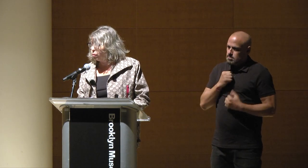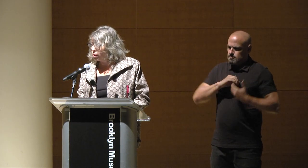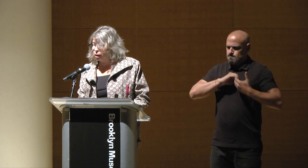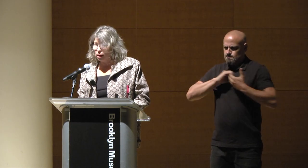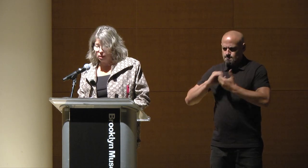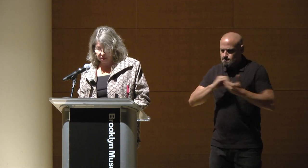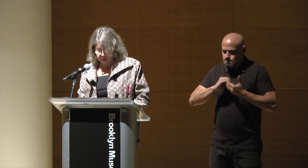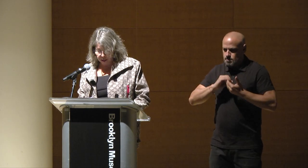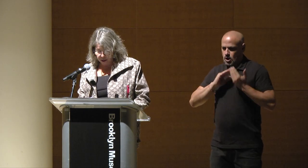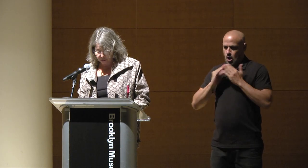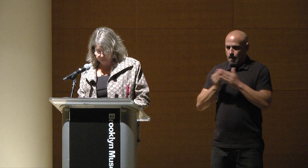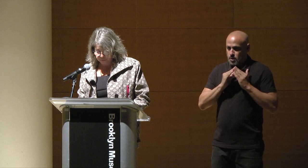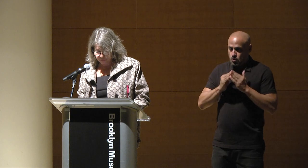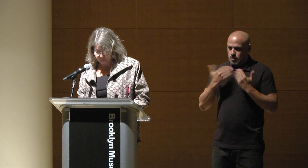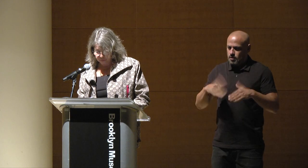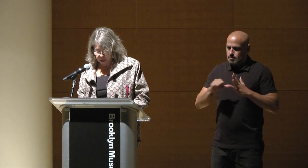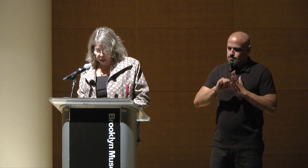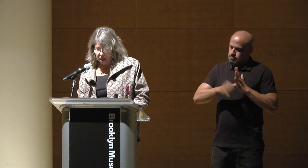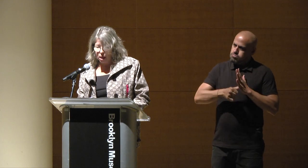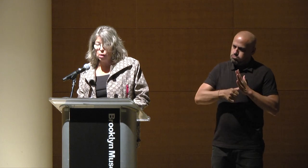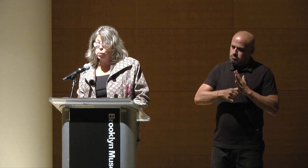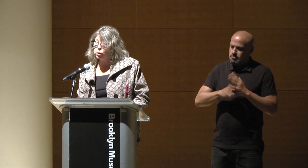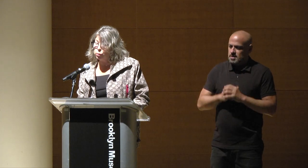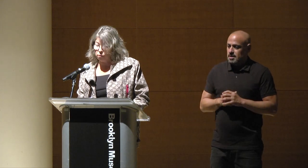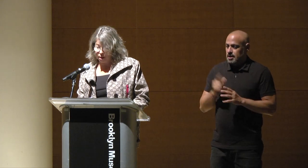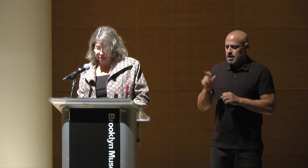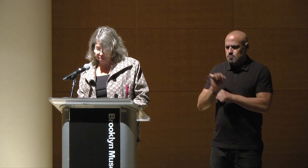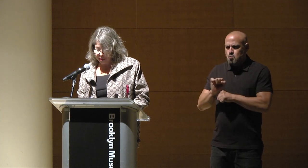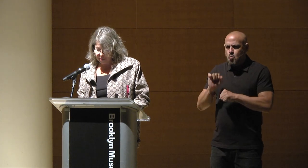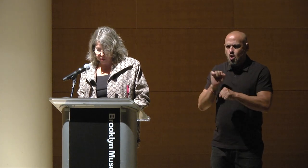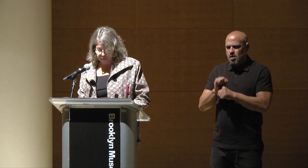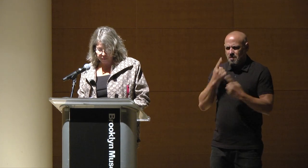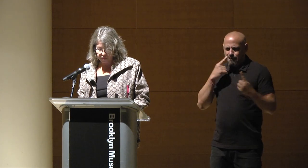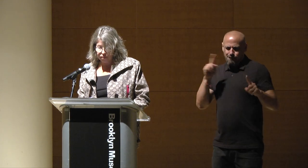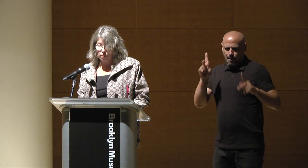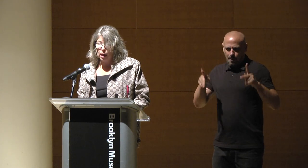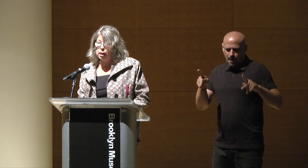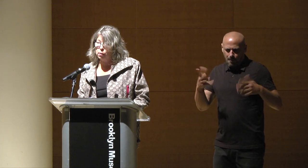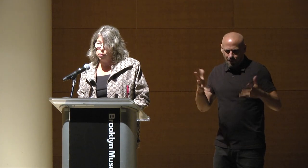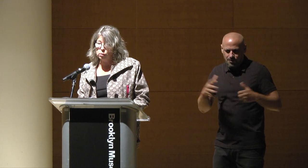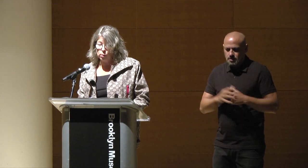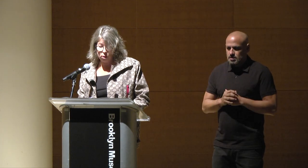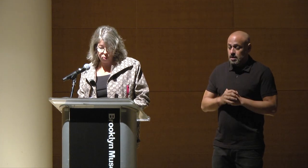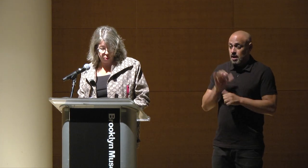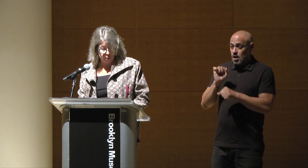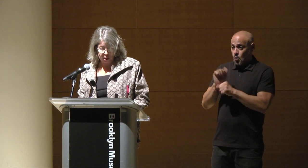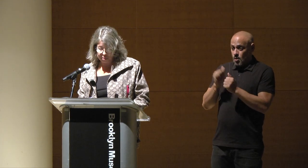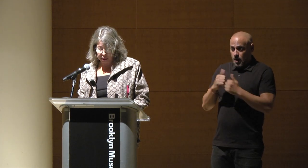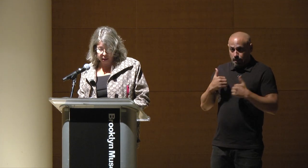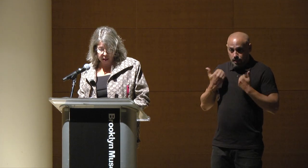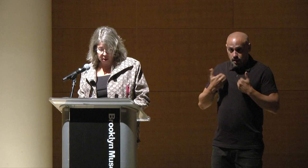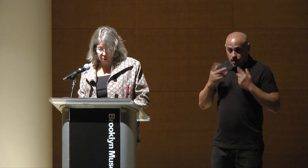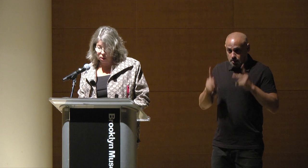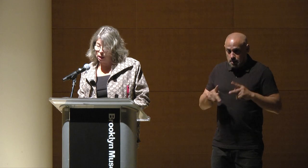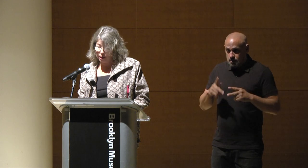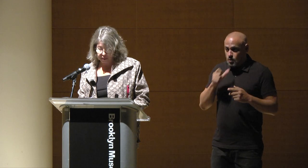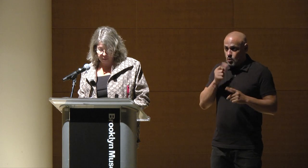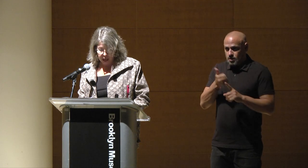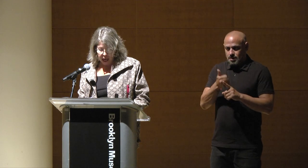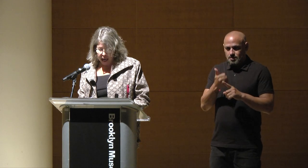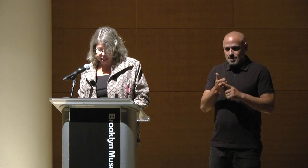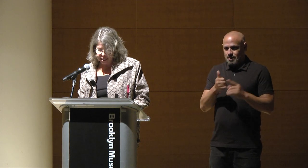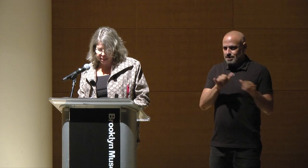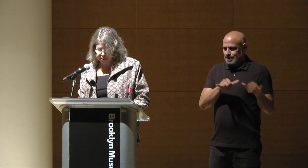and community stand out. He worked with famous people, and he worked with youth who were completely unknown